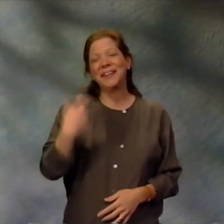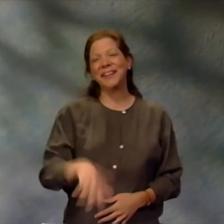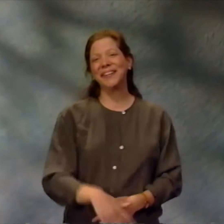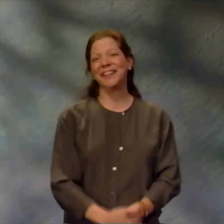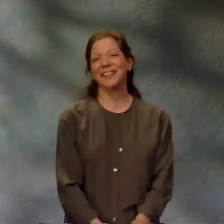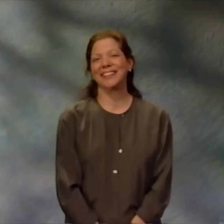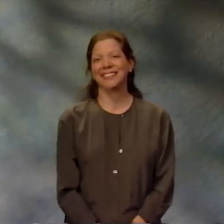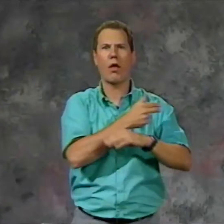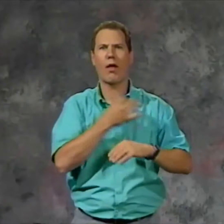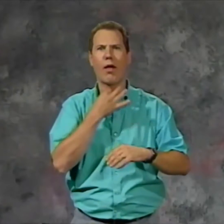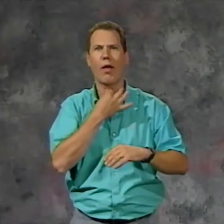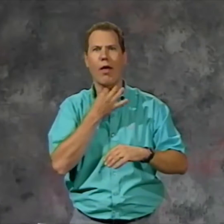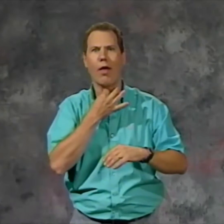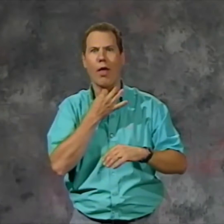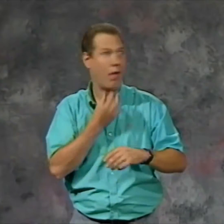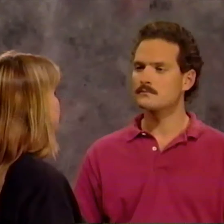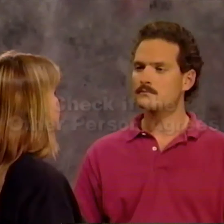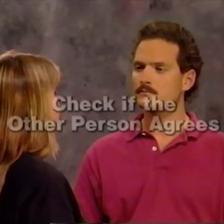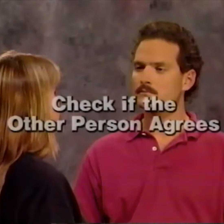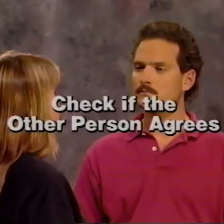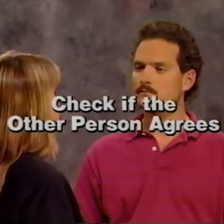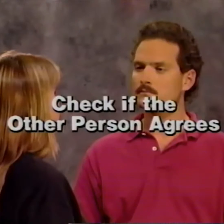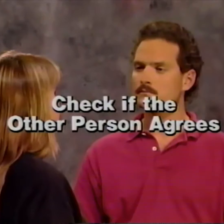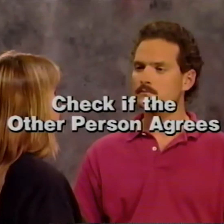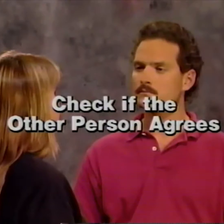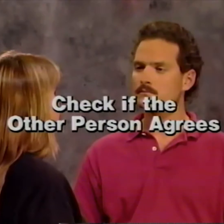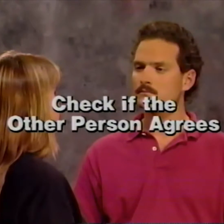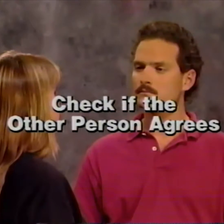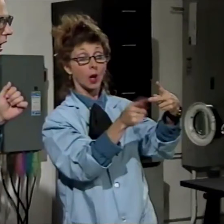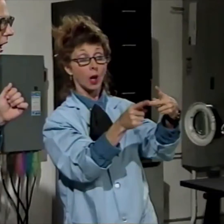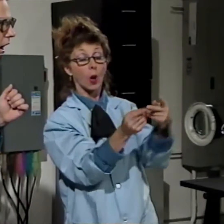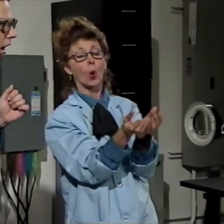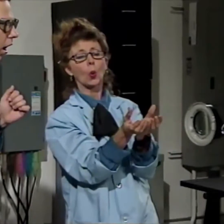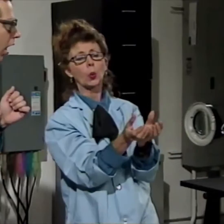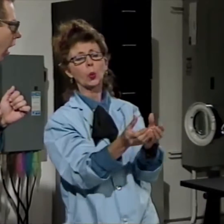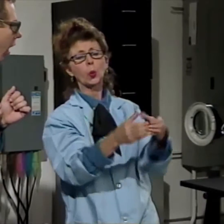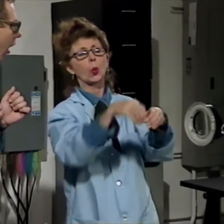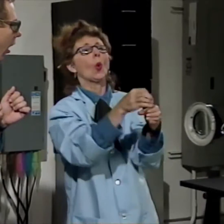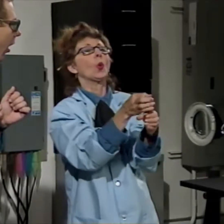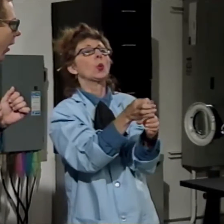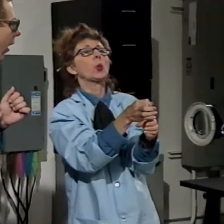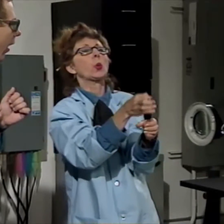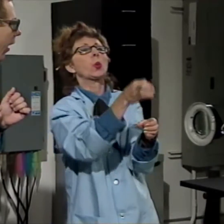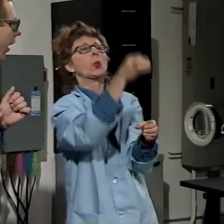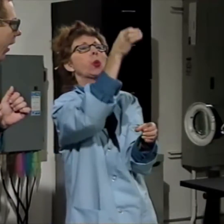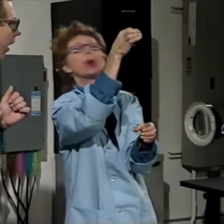it's stolen. Yo dick look like Gary Coleman. He hit him with his throat. Check if the other person agrees.